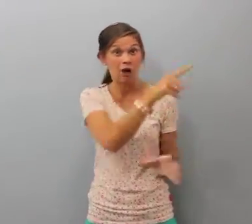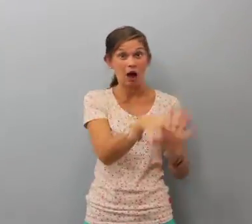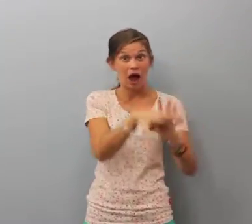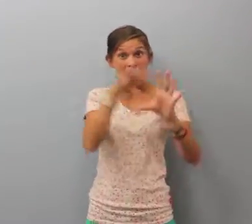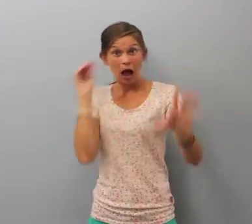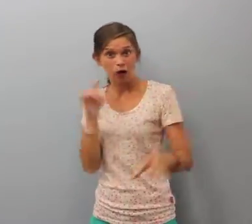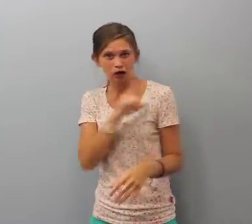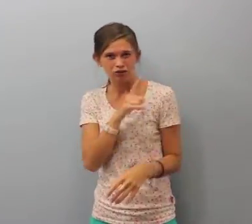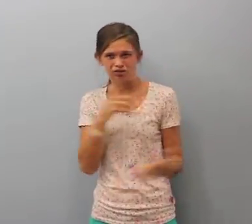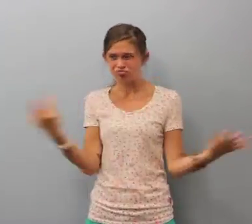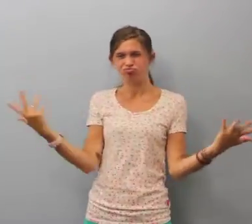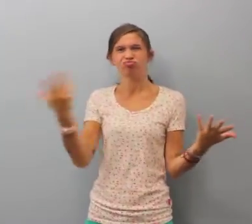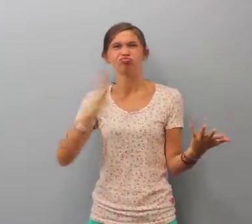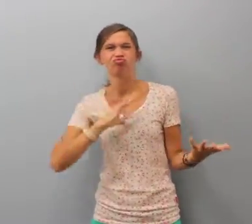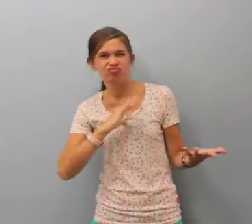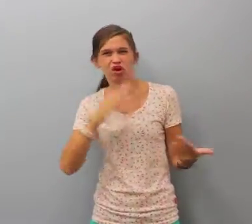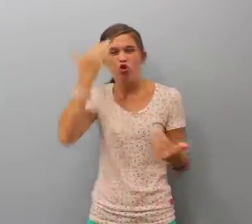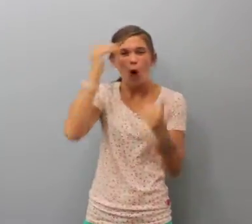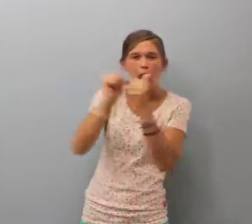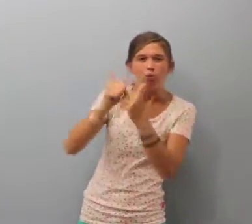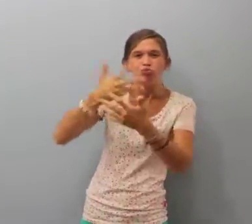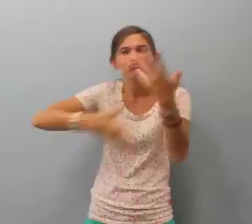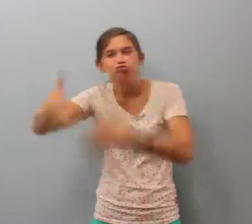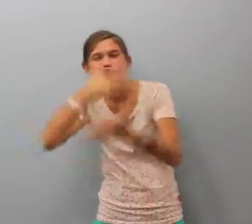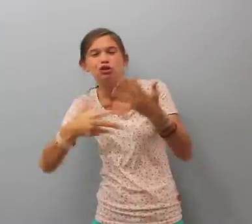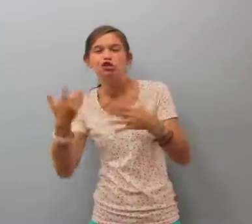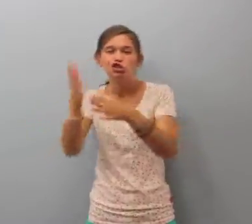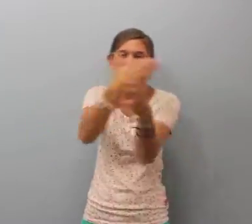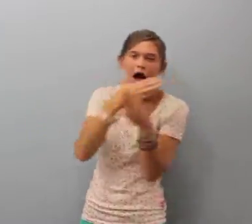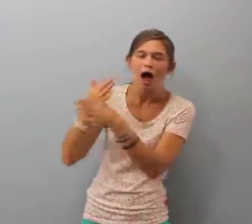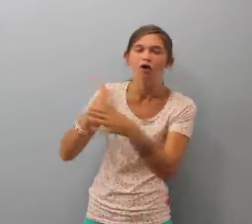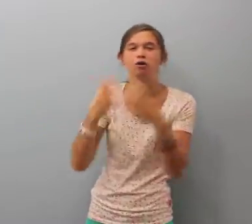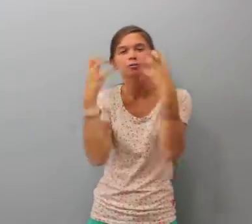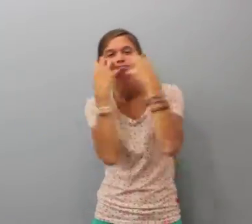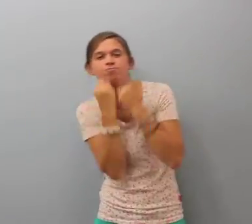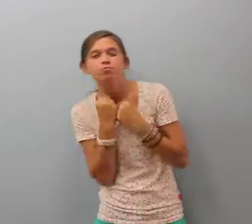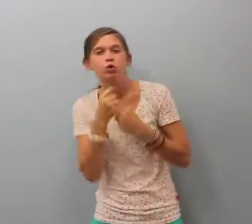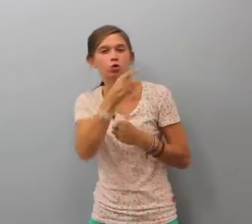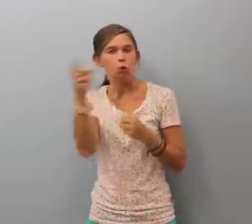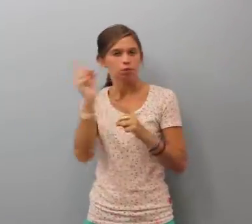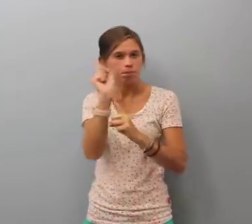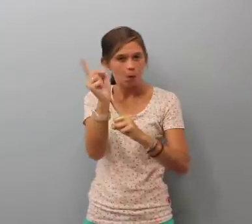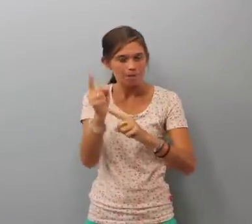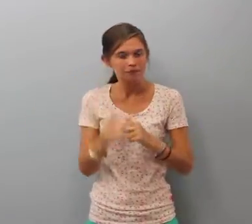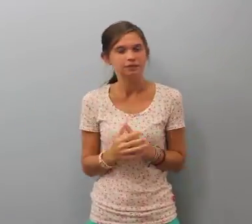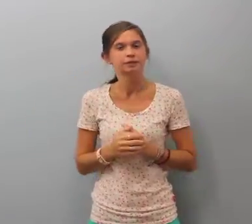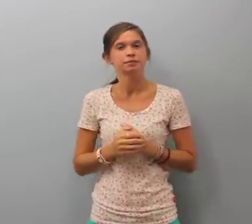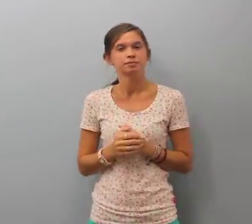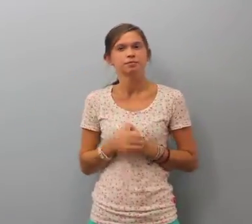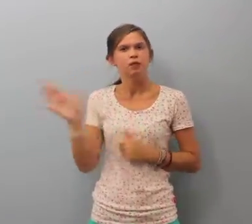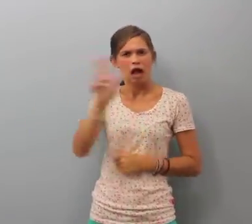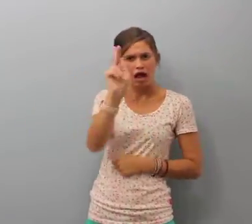we're a small school here, he applied those skills to the outside world. It was a really teachable